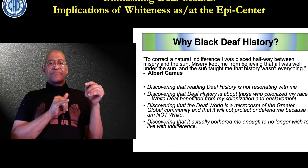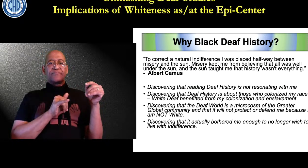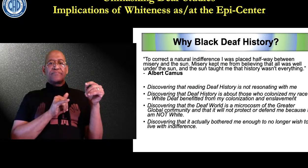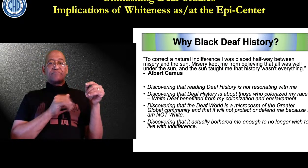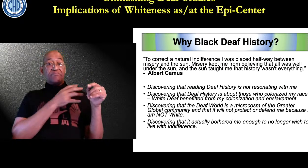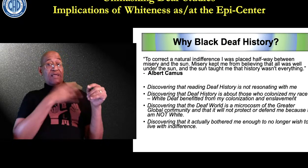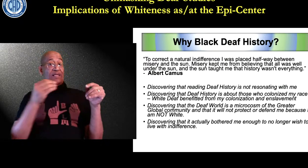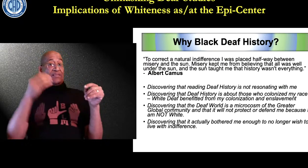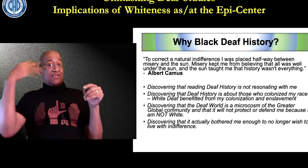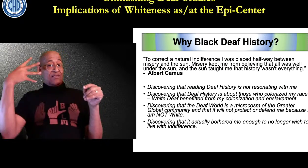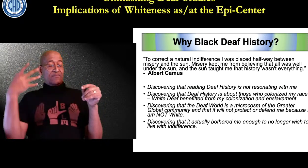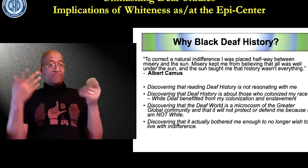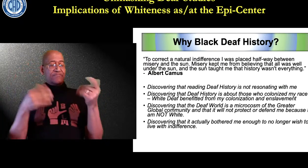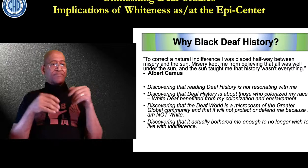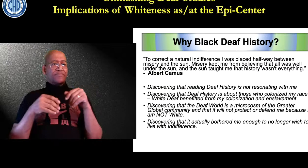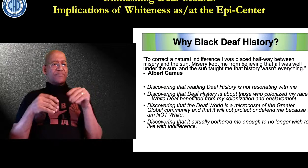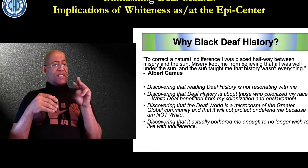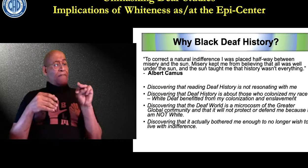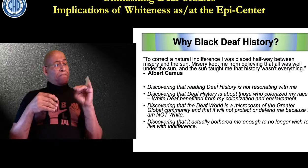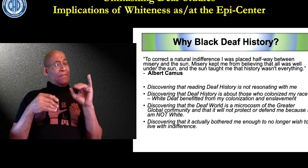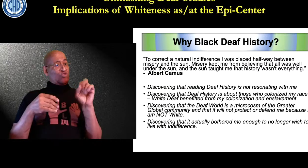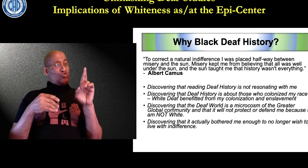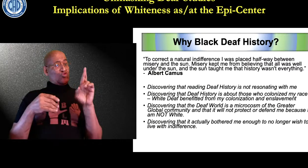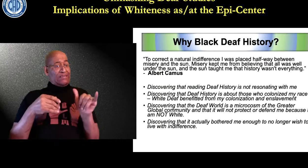the natural indifferenceness